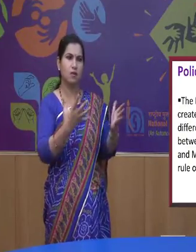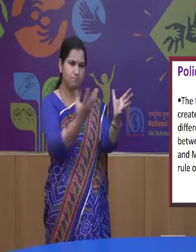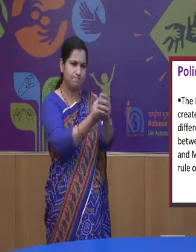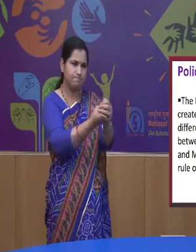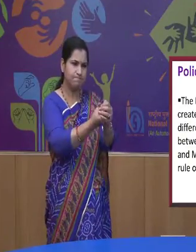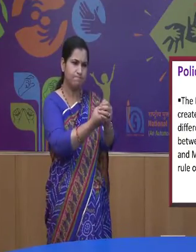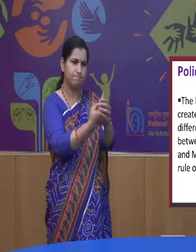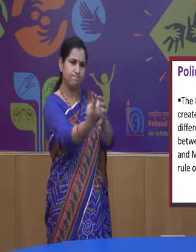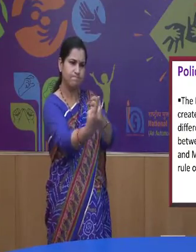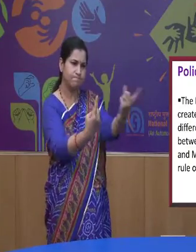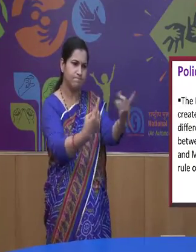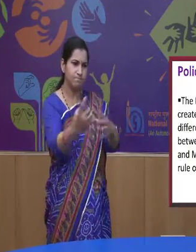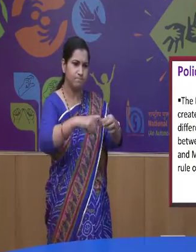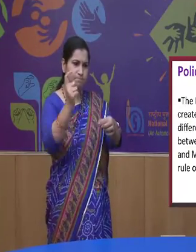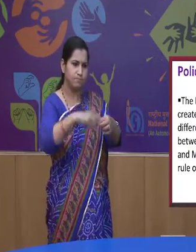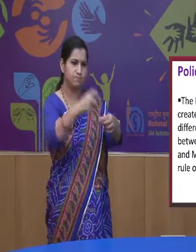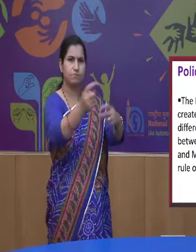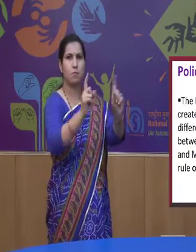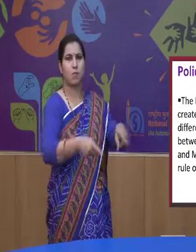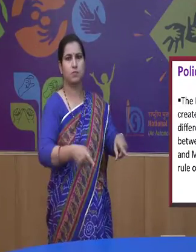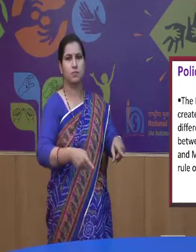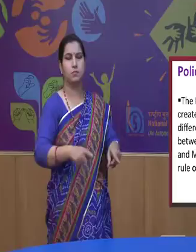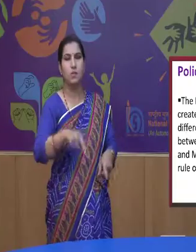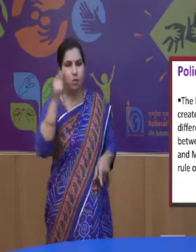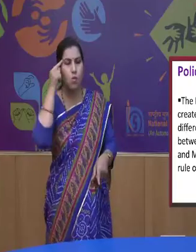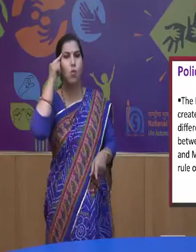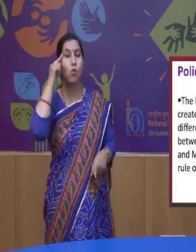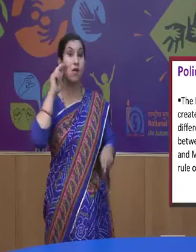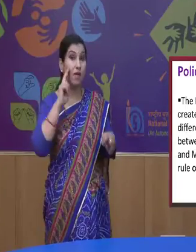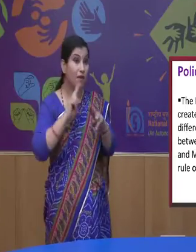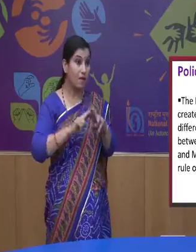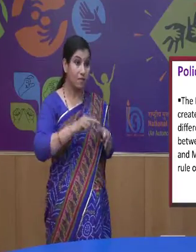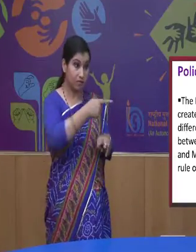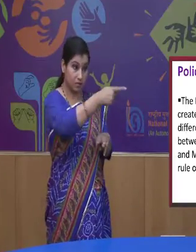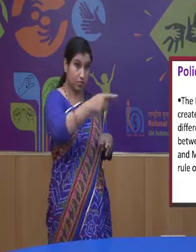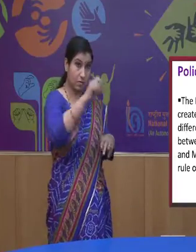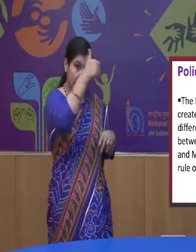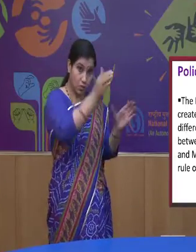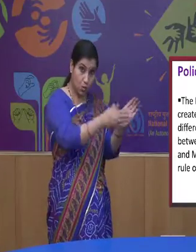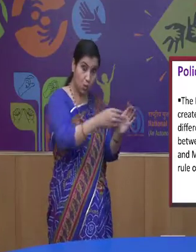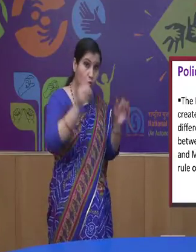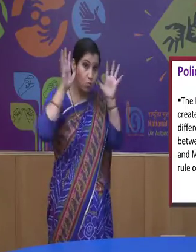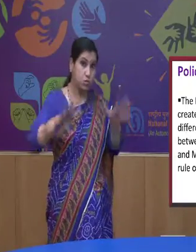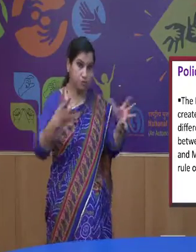as they have come to know that if these two communities will remain united,